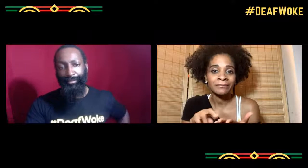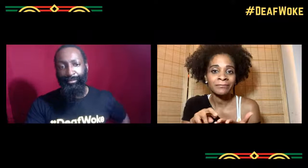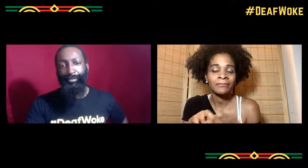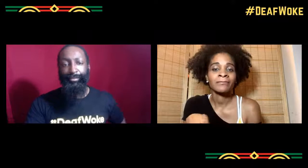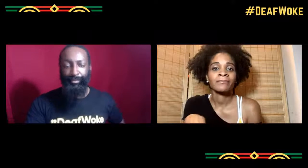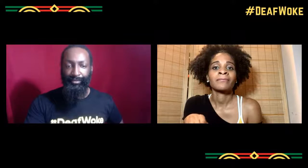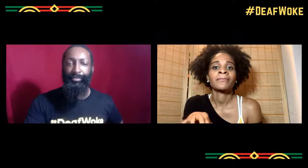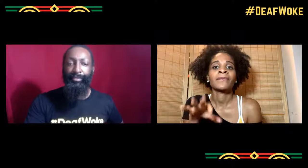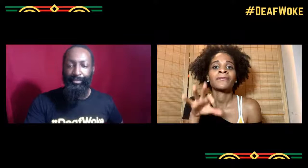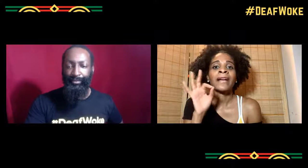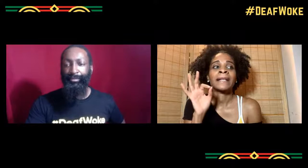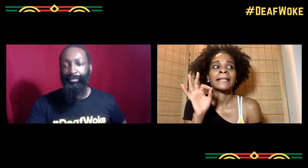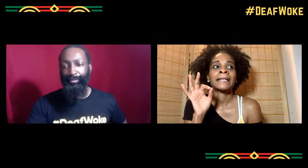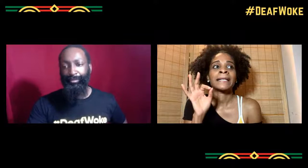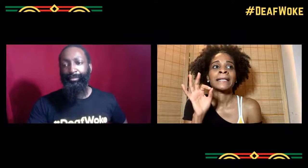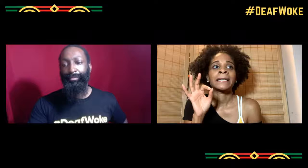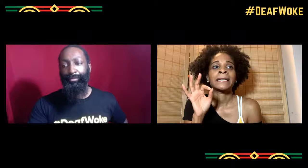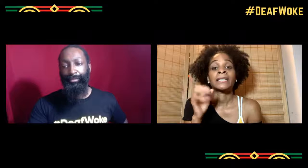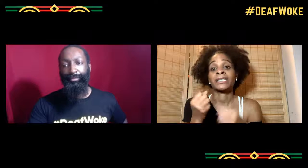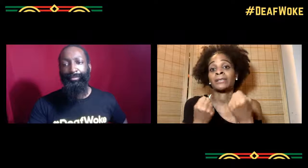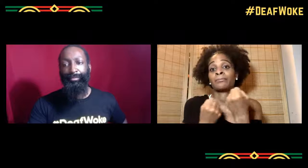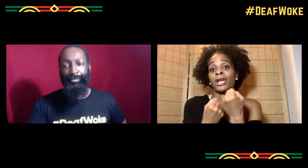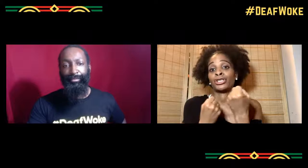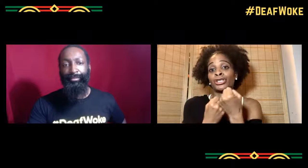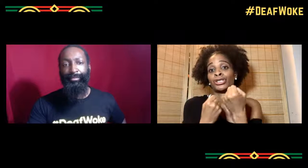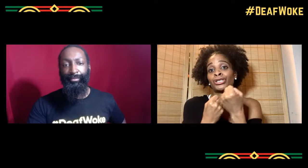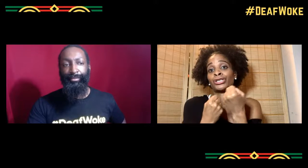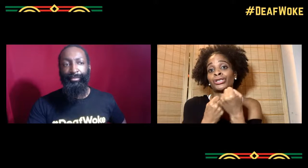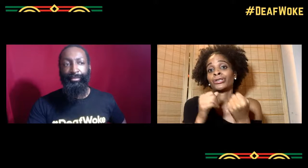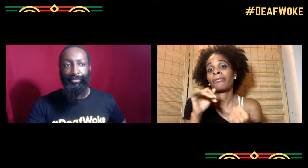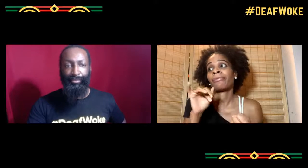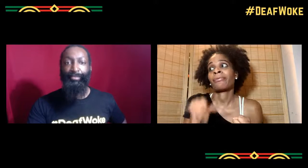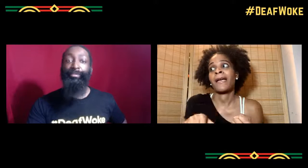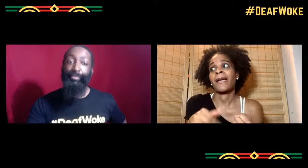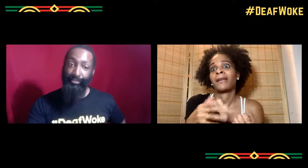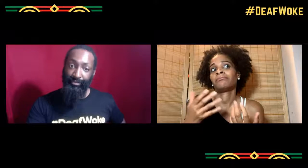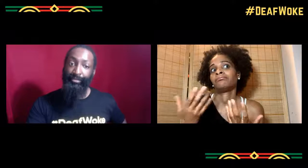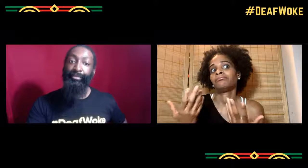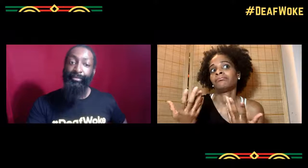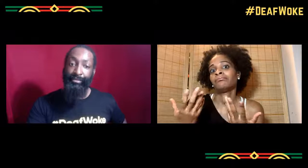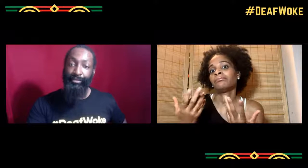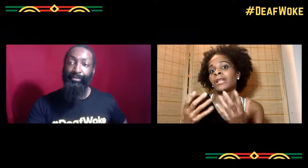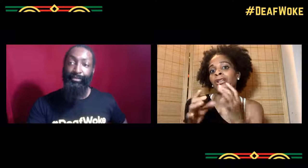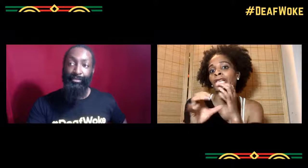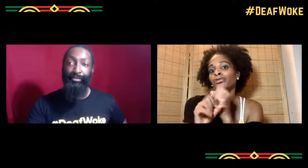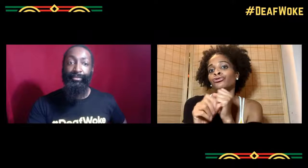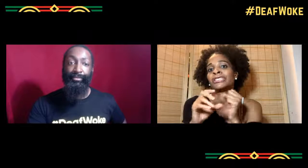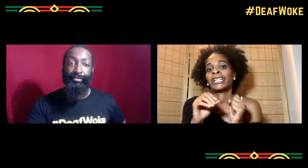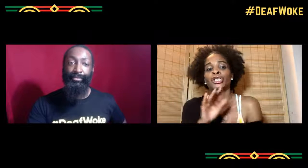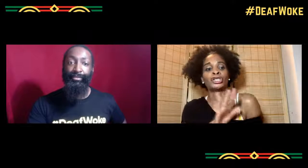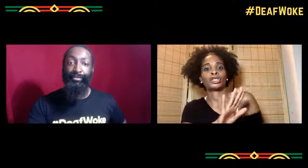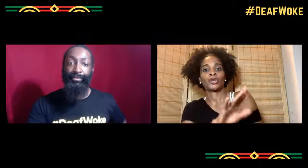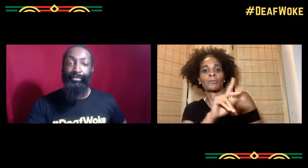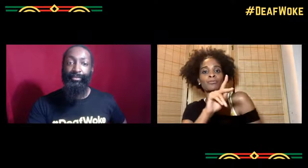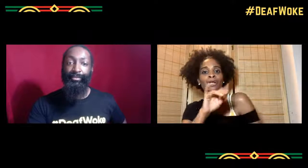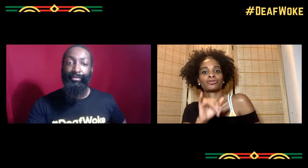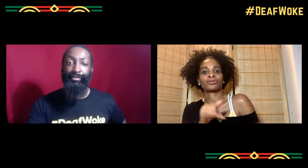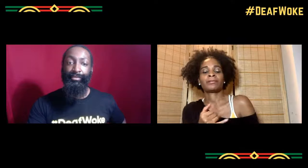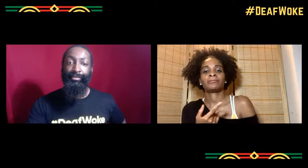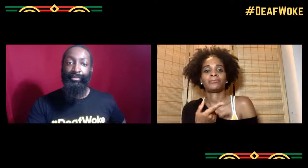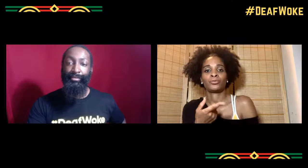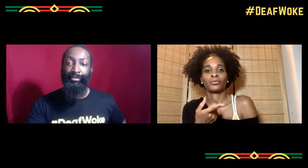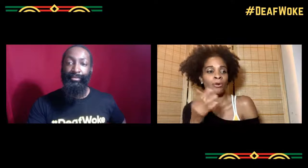And so that's what I was saying. You have to go back to researching and be able to find, who can sponsor, who